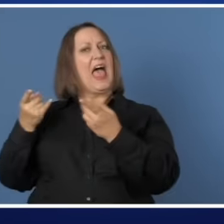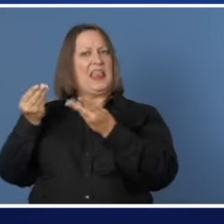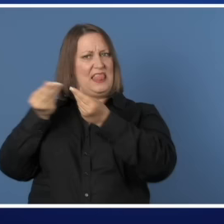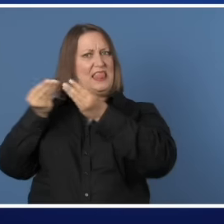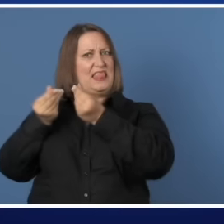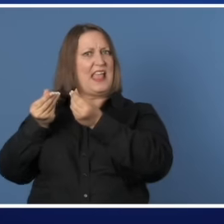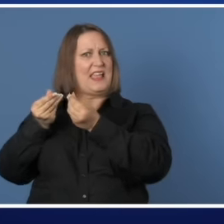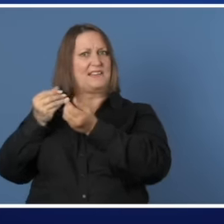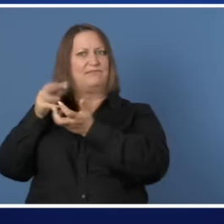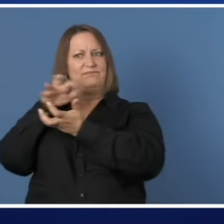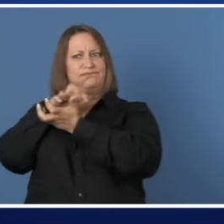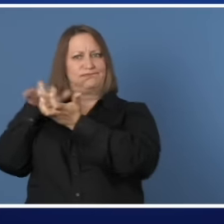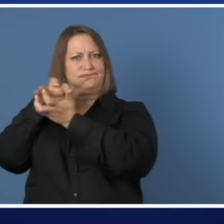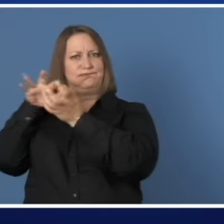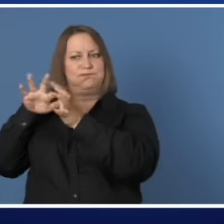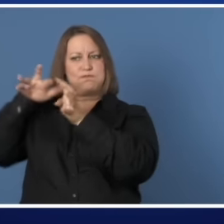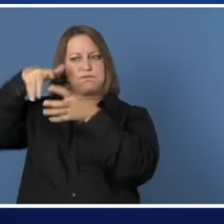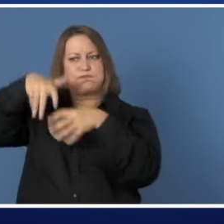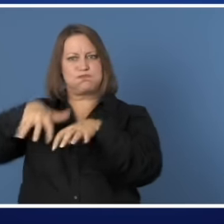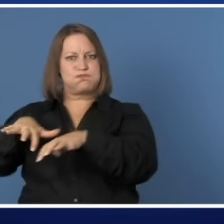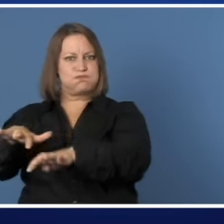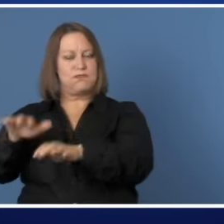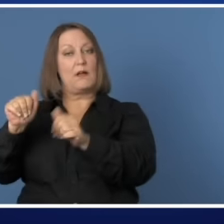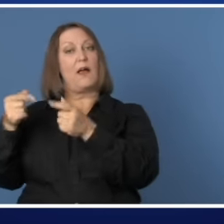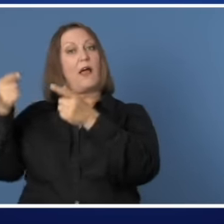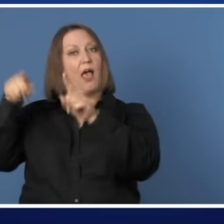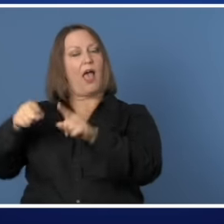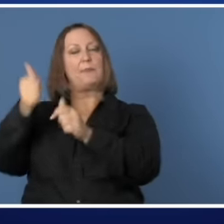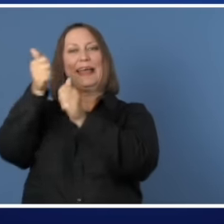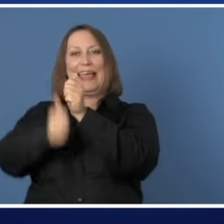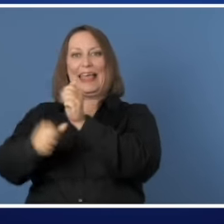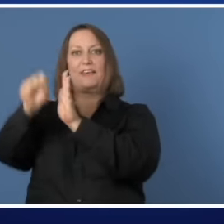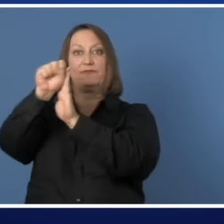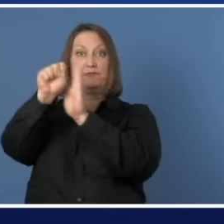Landslides occur in all U.S. states and territories.